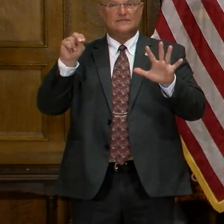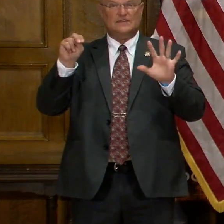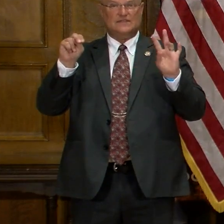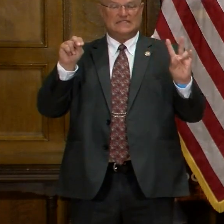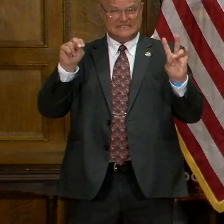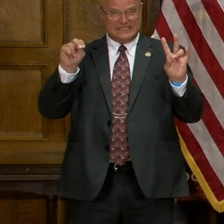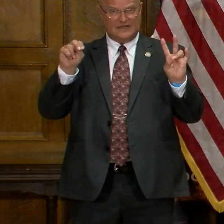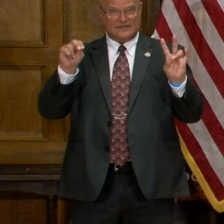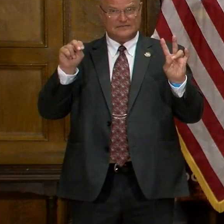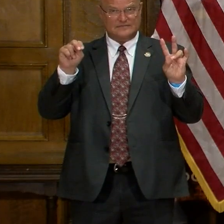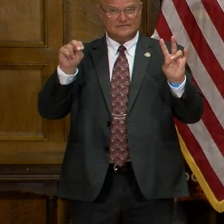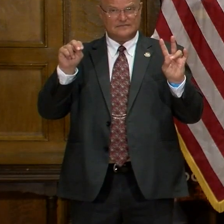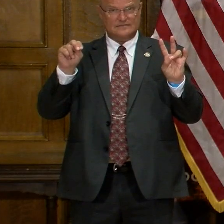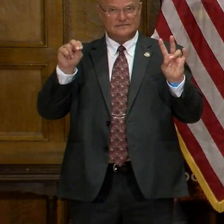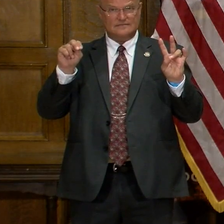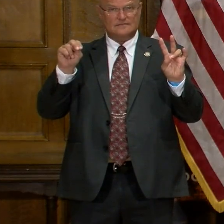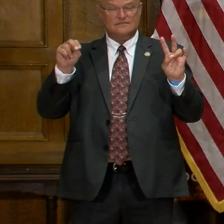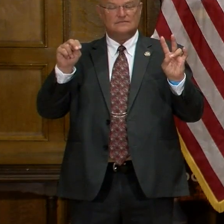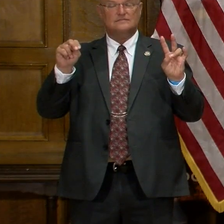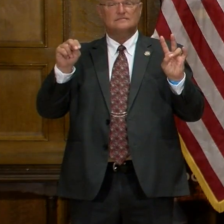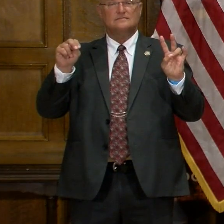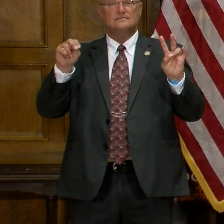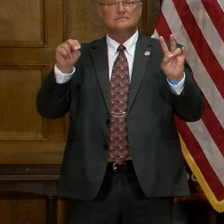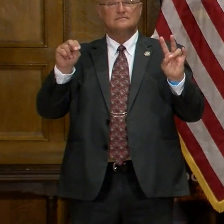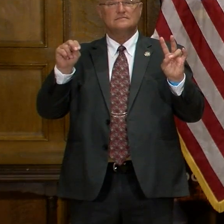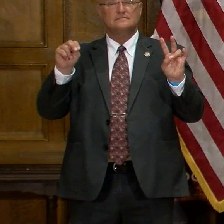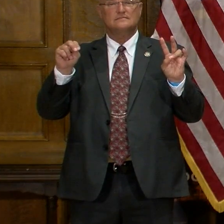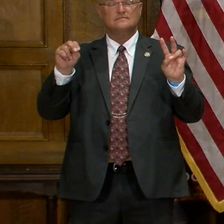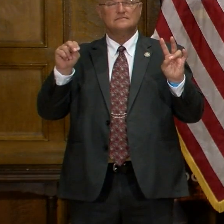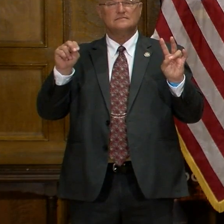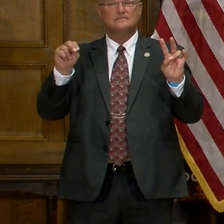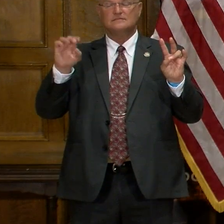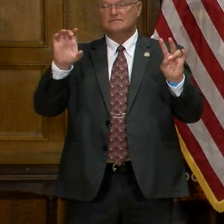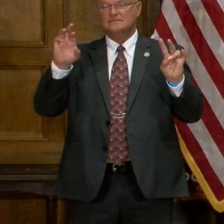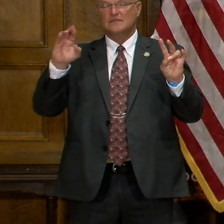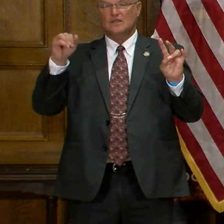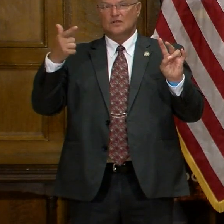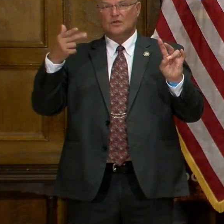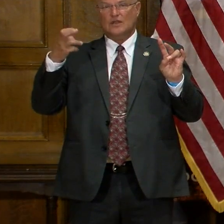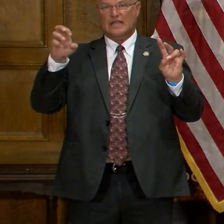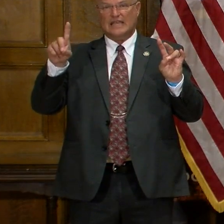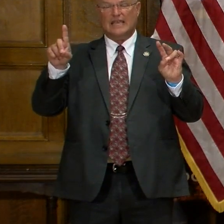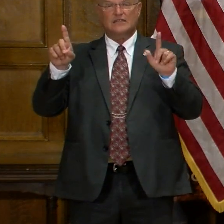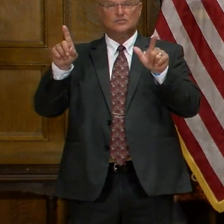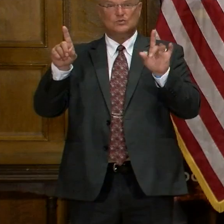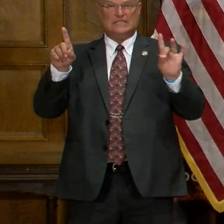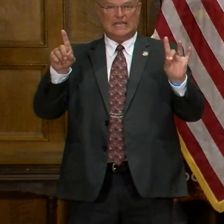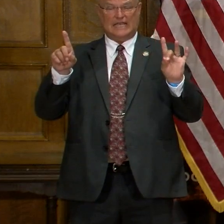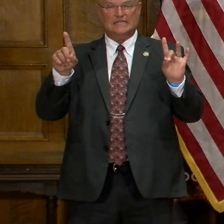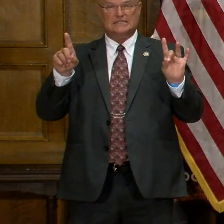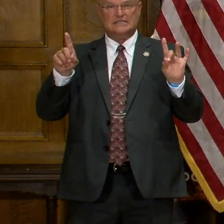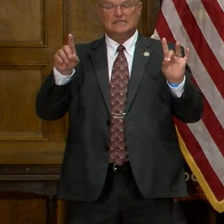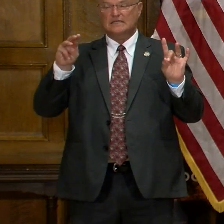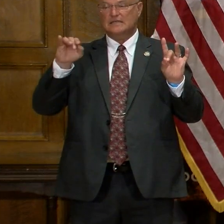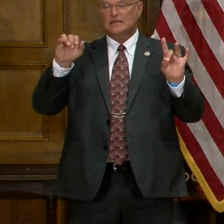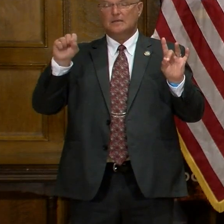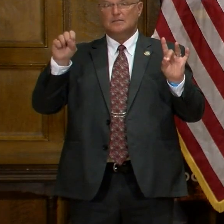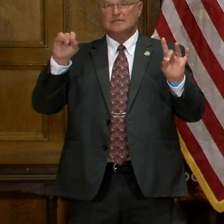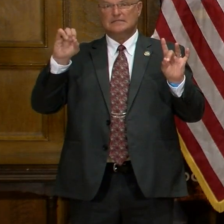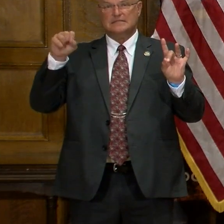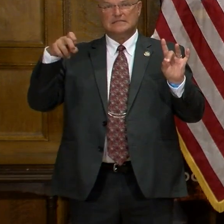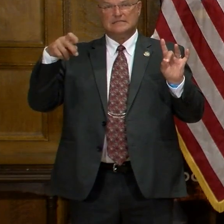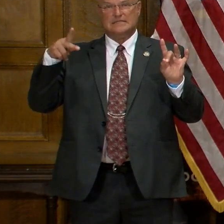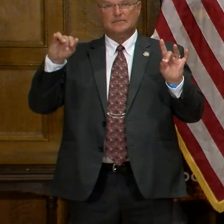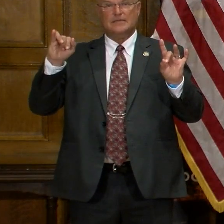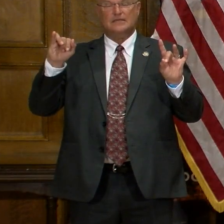57. And then you had Craighead County with 28, Mississippi County